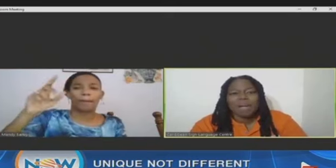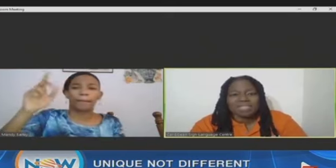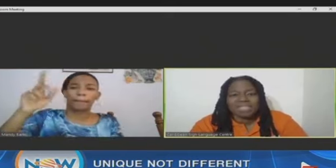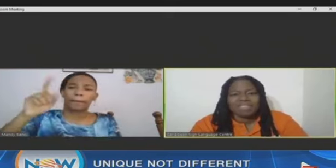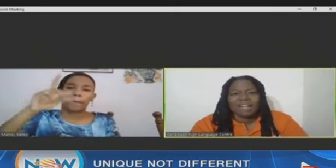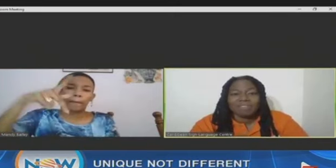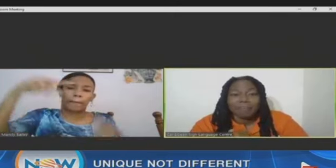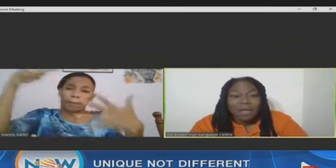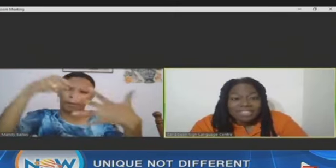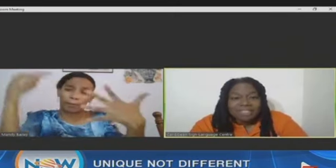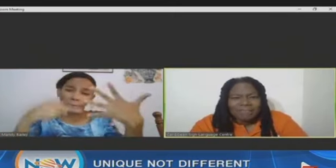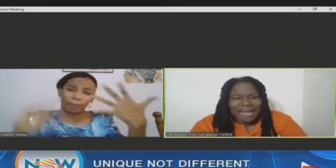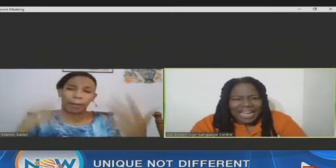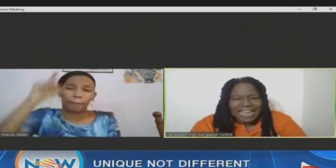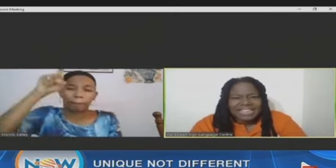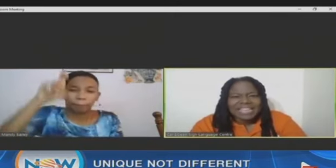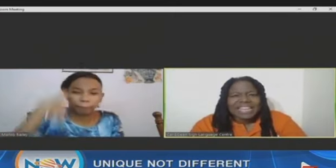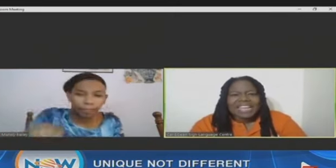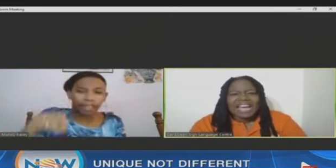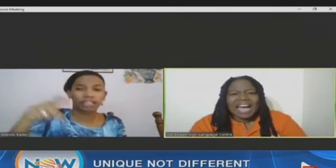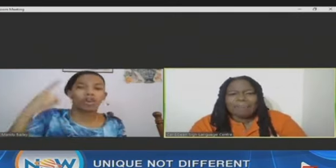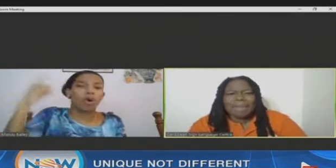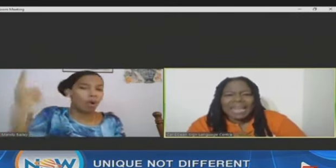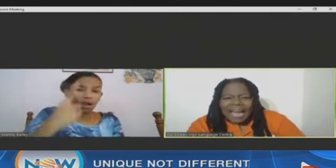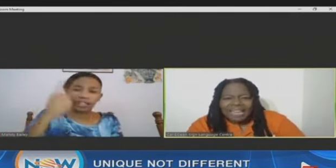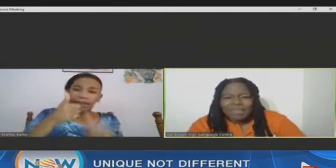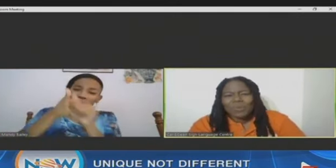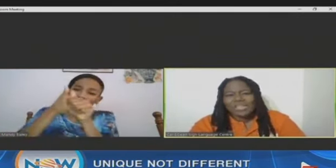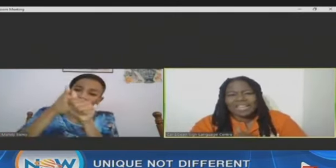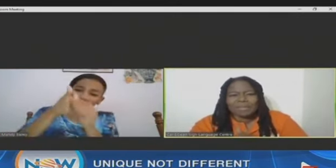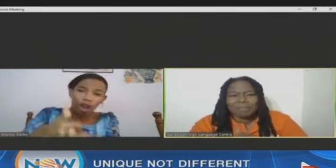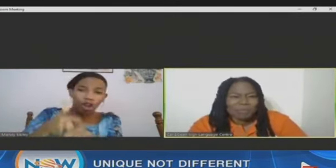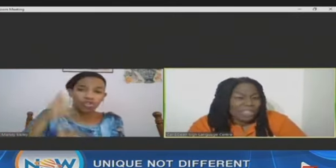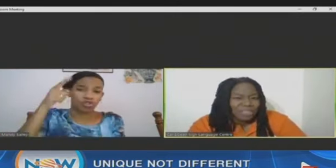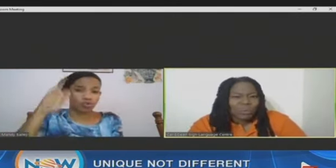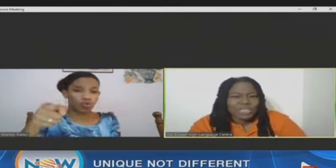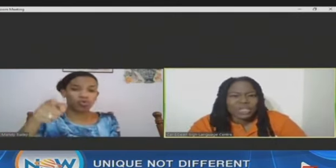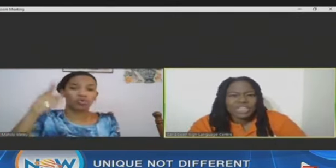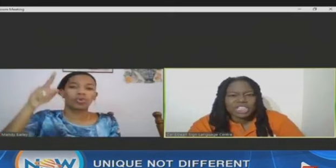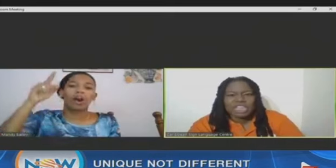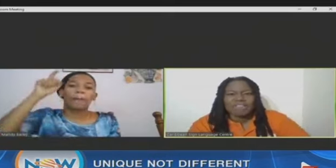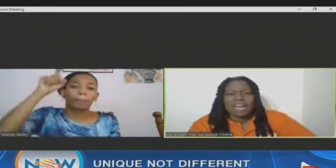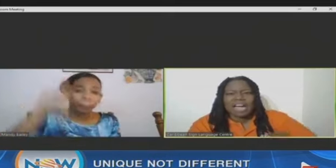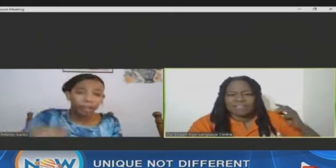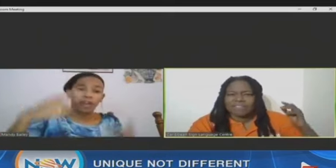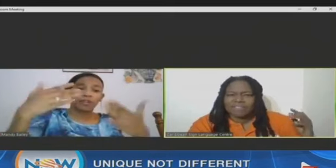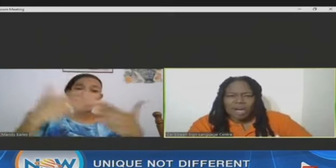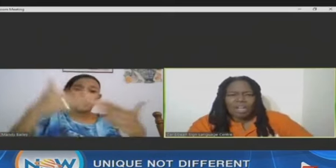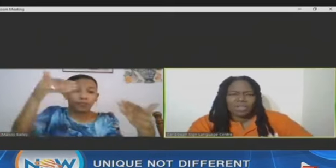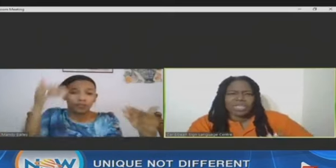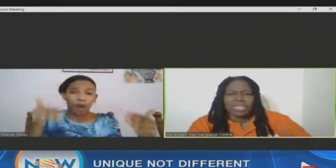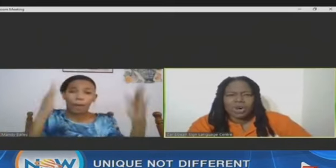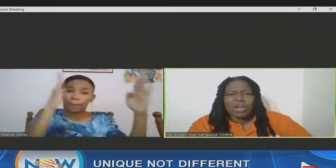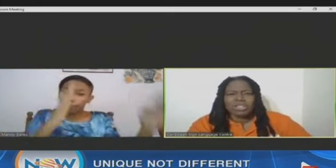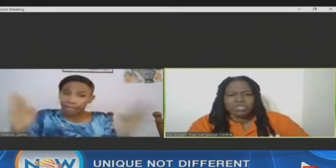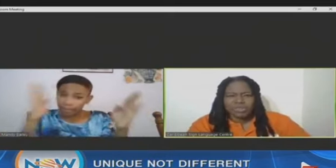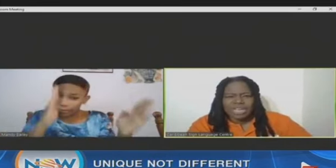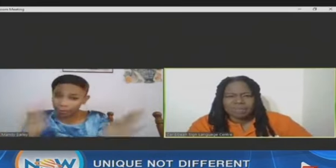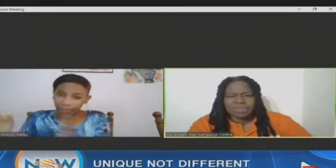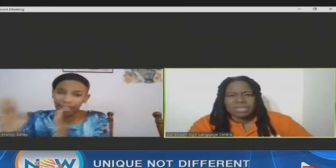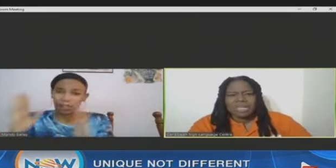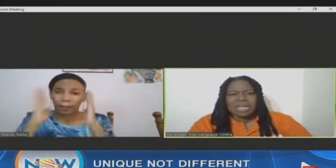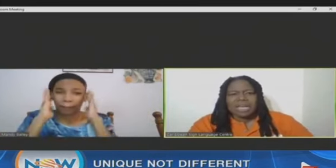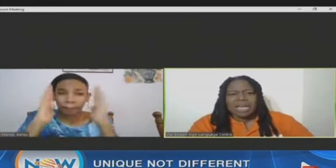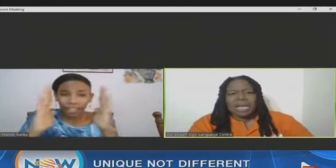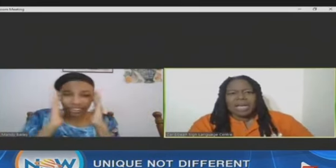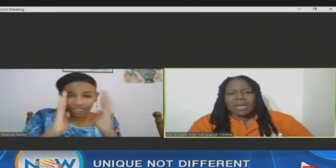be positive, have a positive mind, plan what are the things you wish to achieve, and follow your